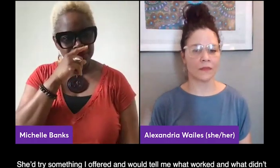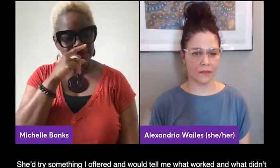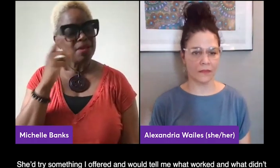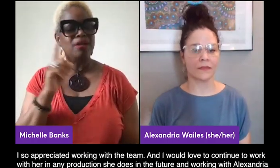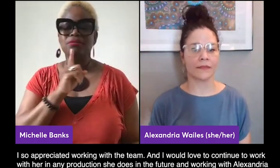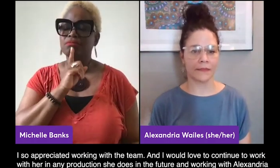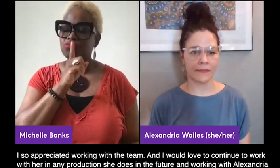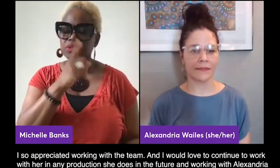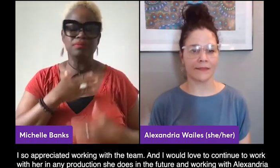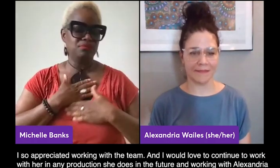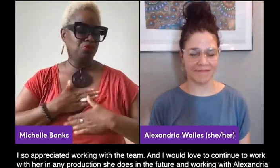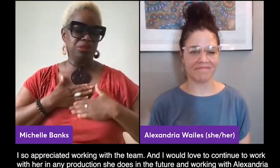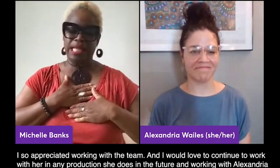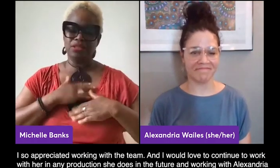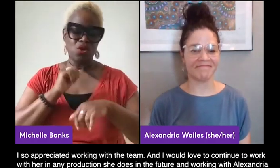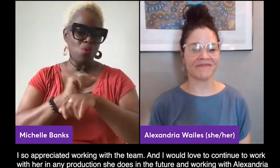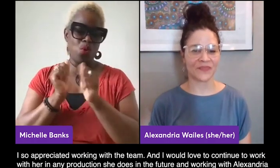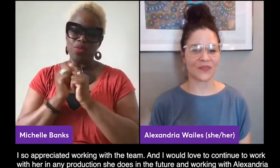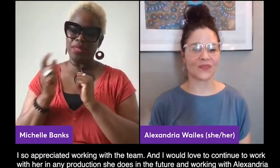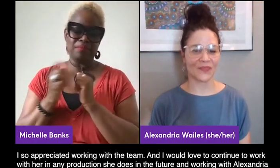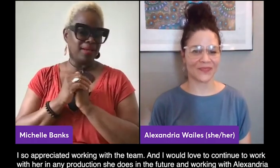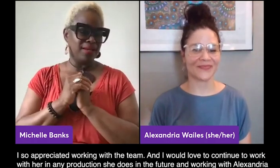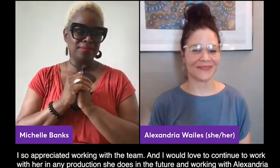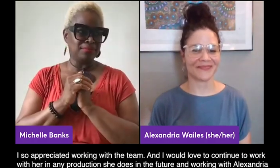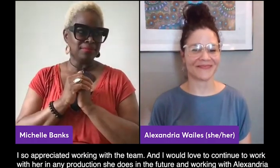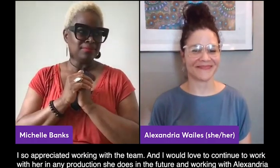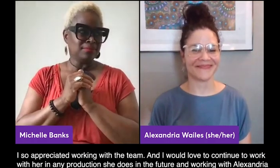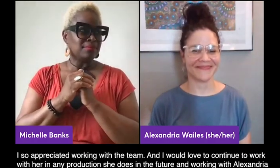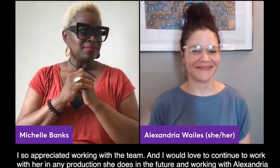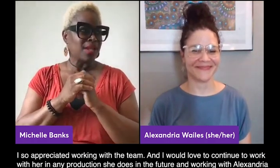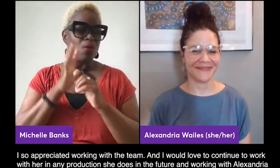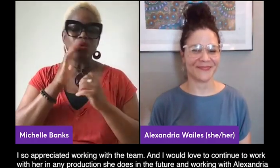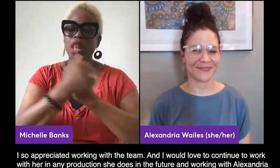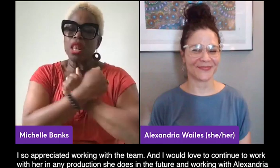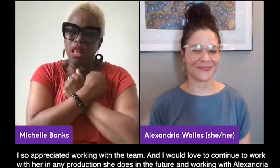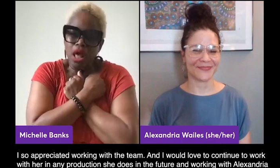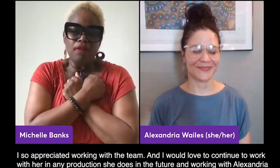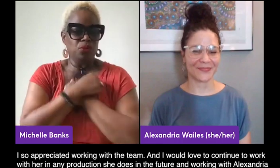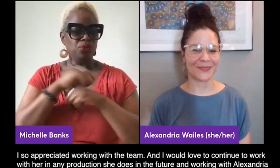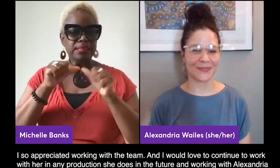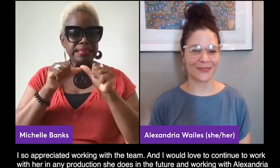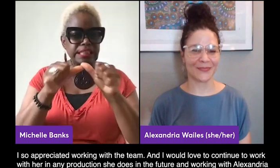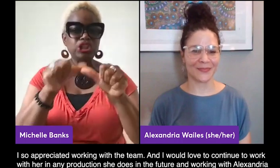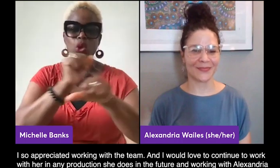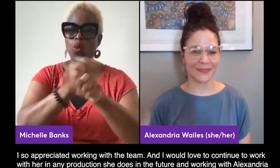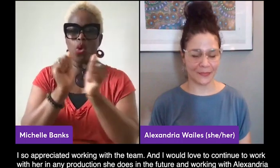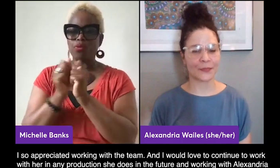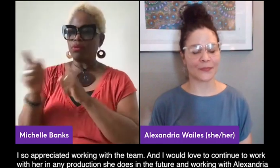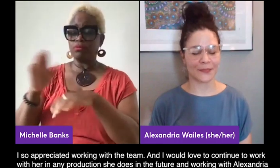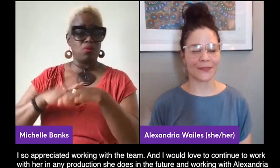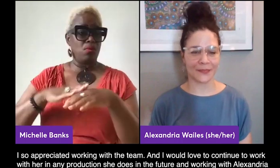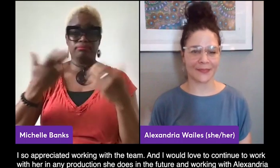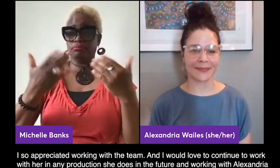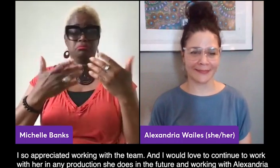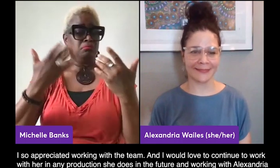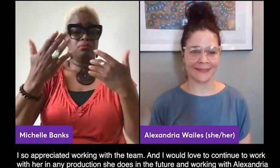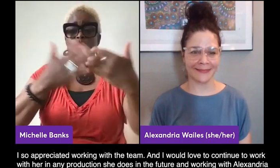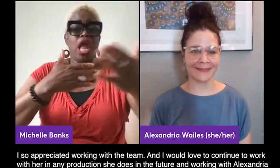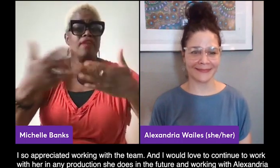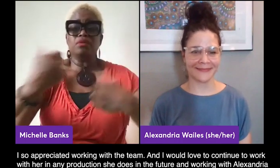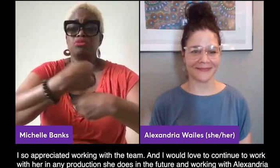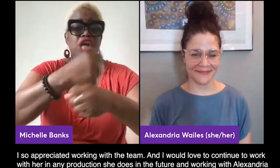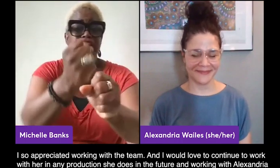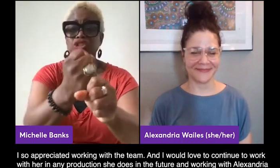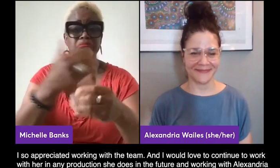And that was really helpful. I so appreciated working with the team, and I would love to continue working with her in any production she does in the future,